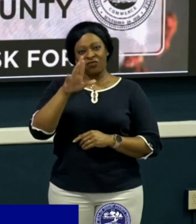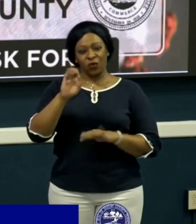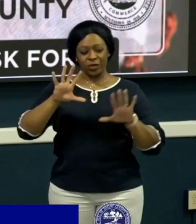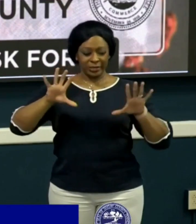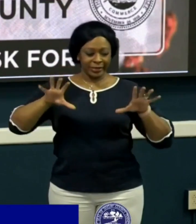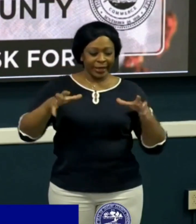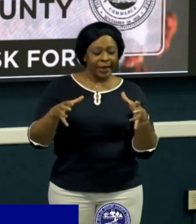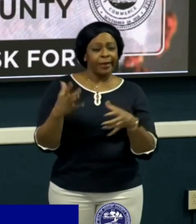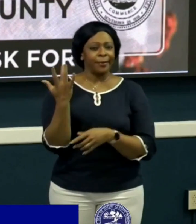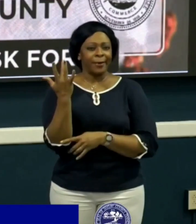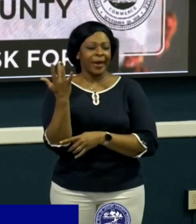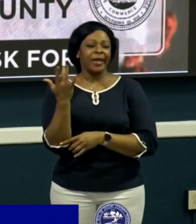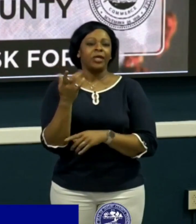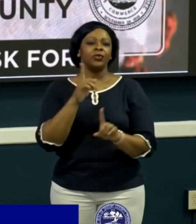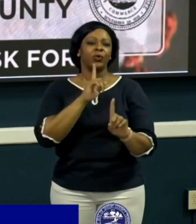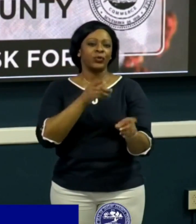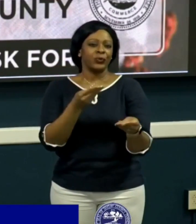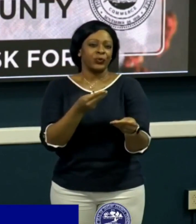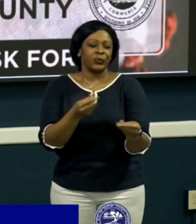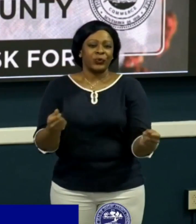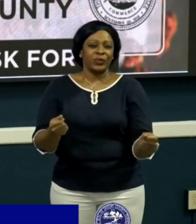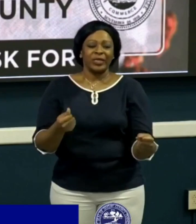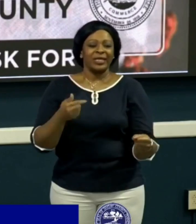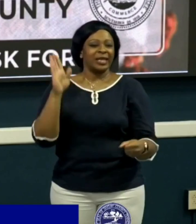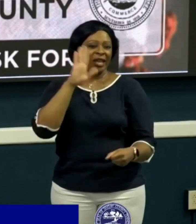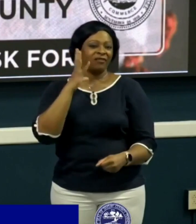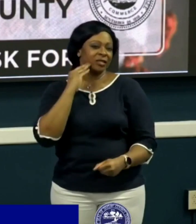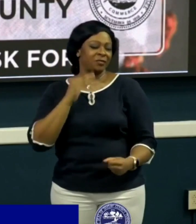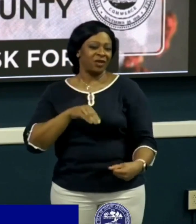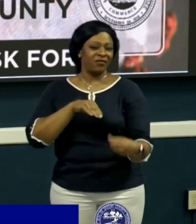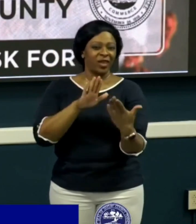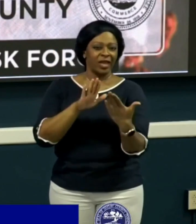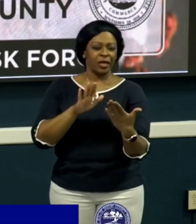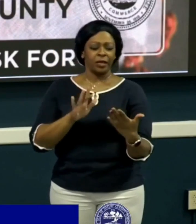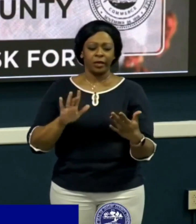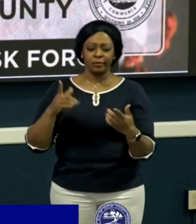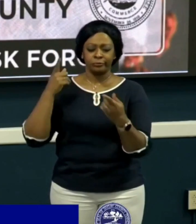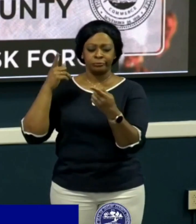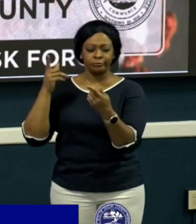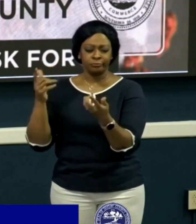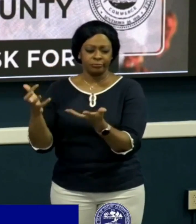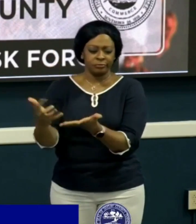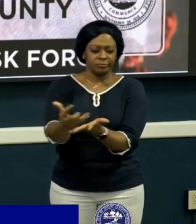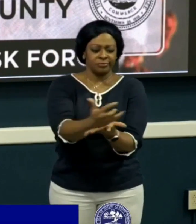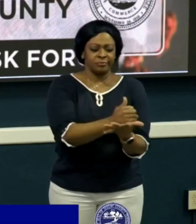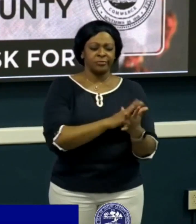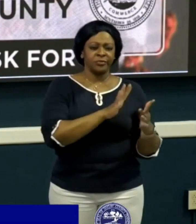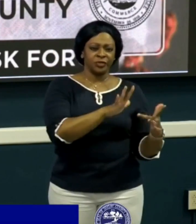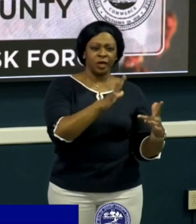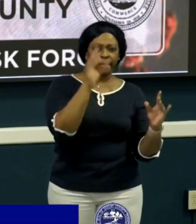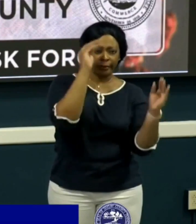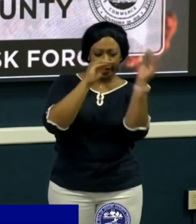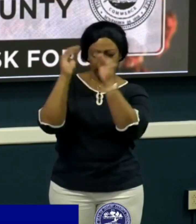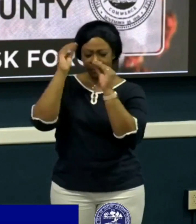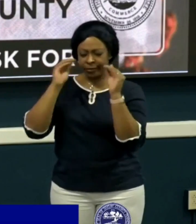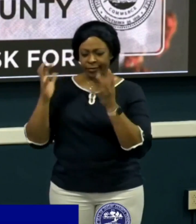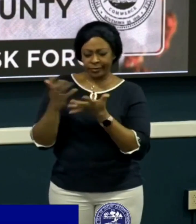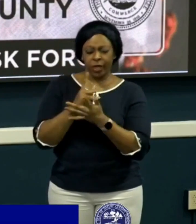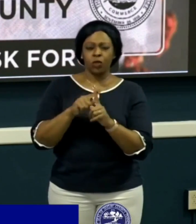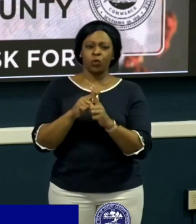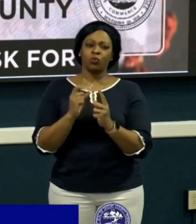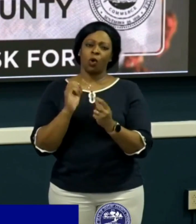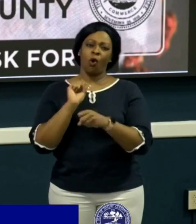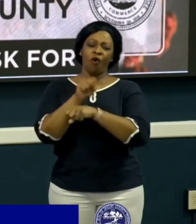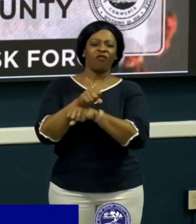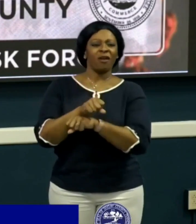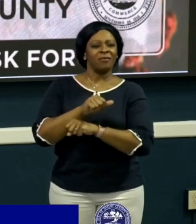that you have not to this point faced, or where you need a collective effort to combat some unusual circumstances. And